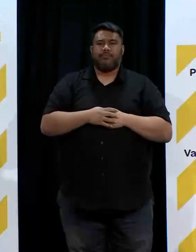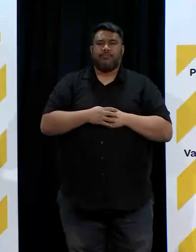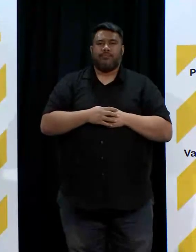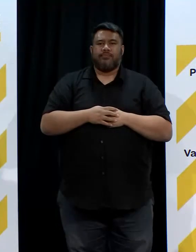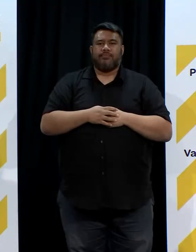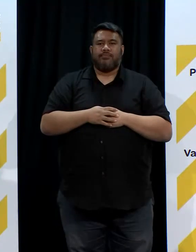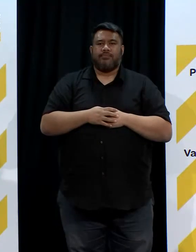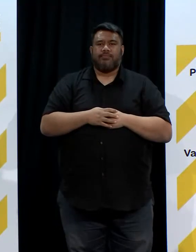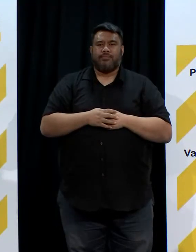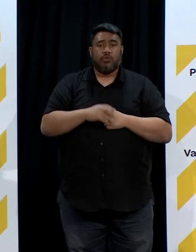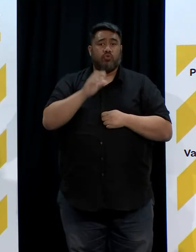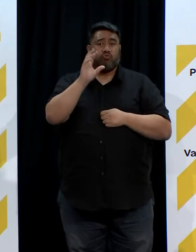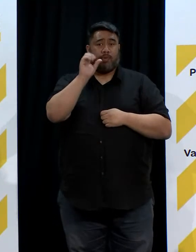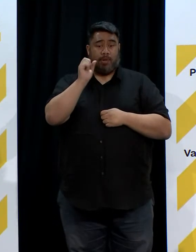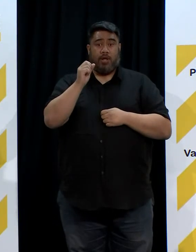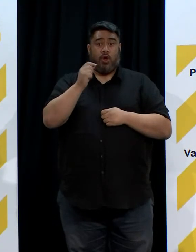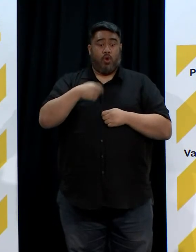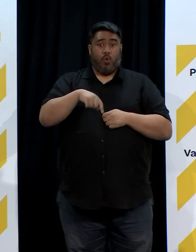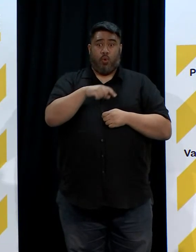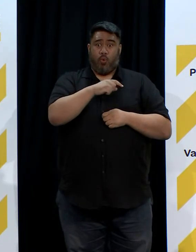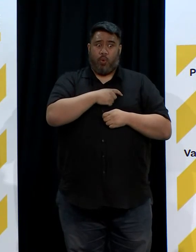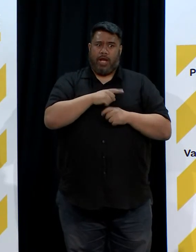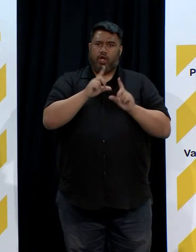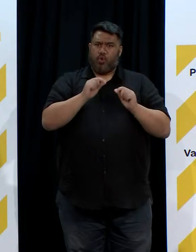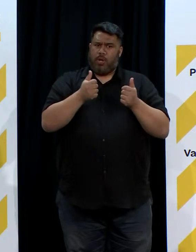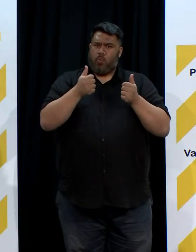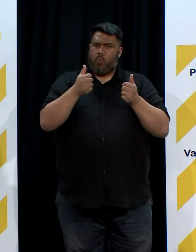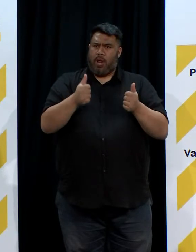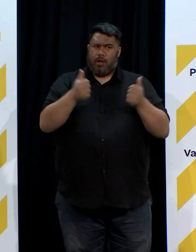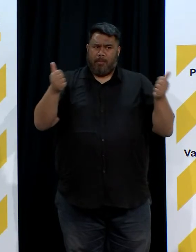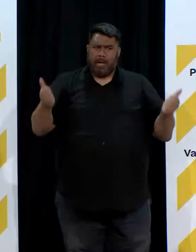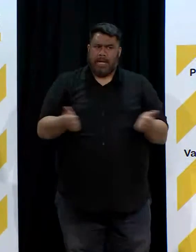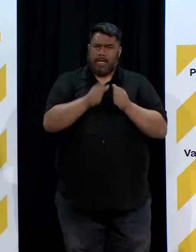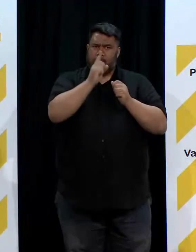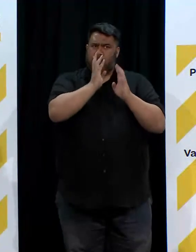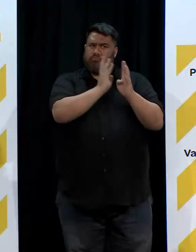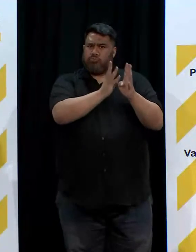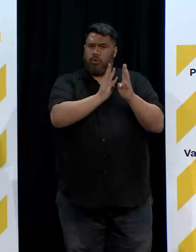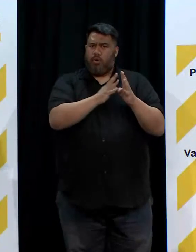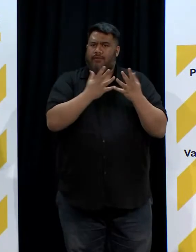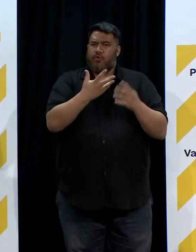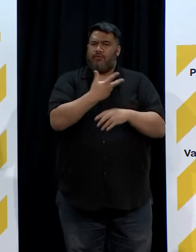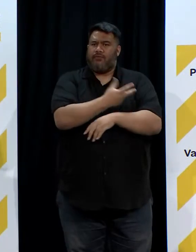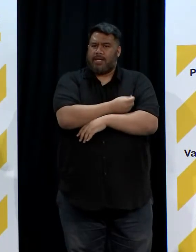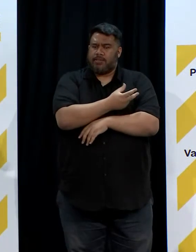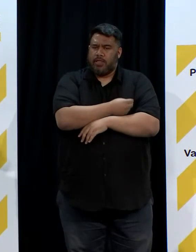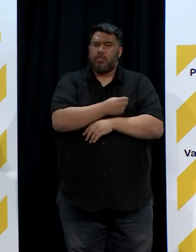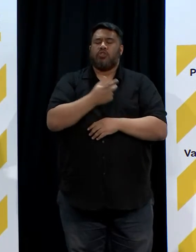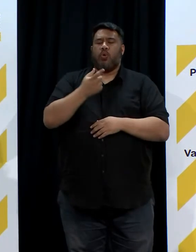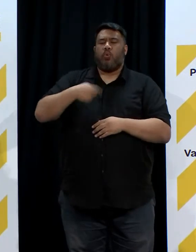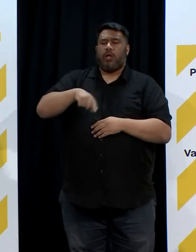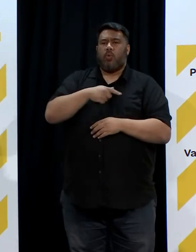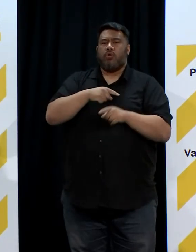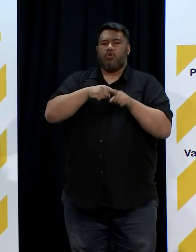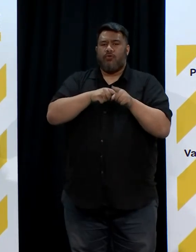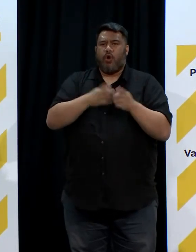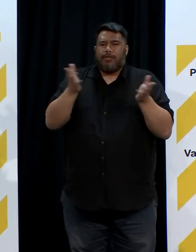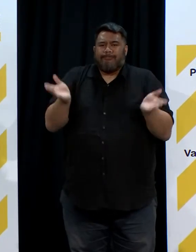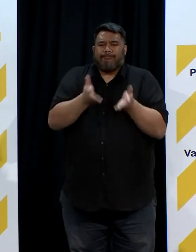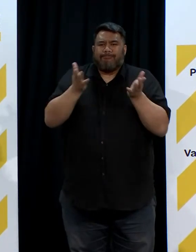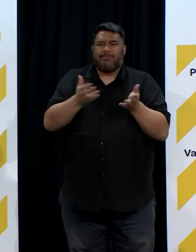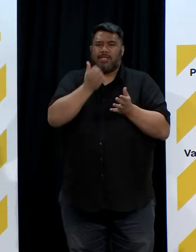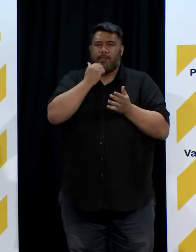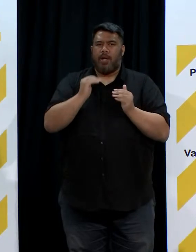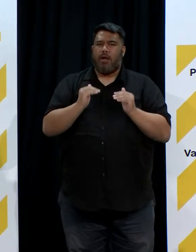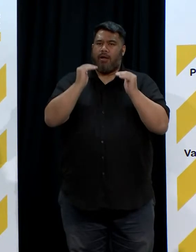the momentum up of the fact that we're ahead of where our plan was. And right now, today, it's not a matter of there being any